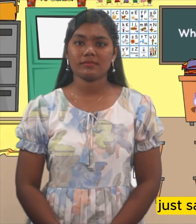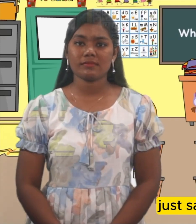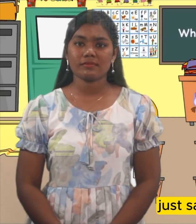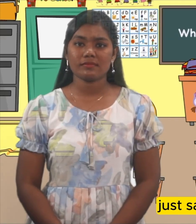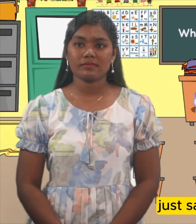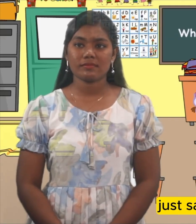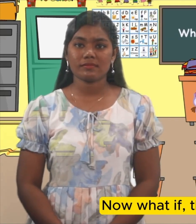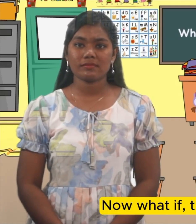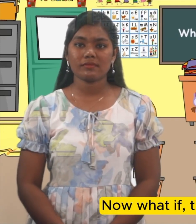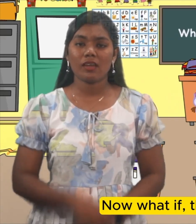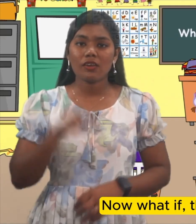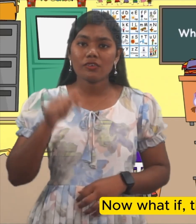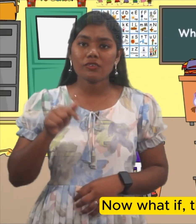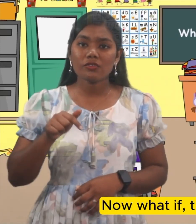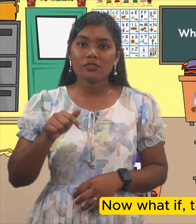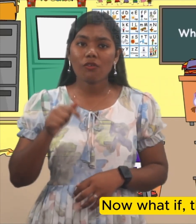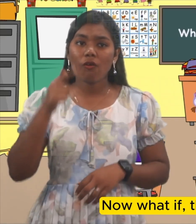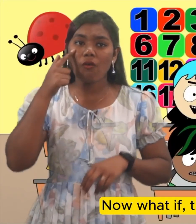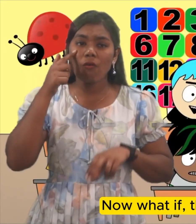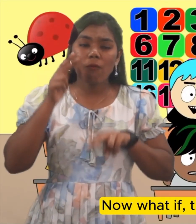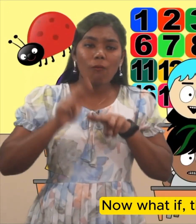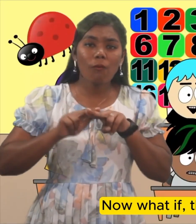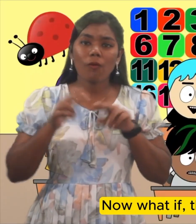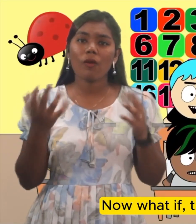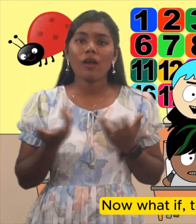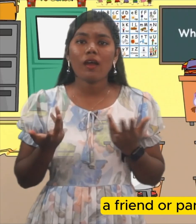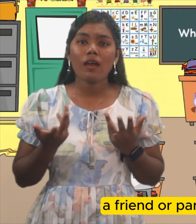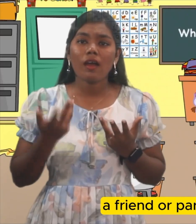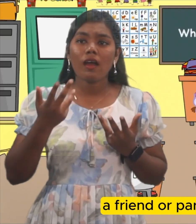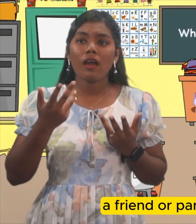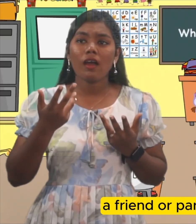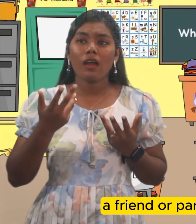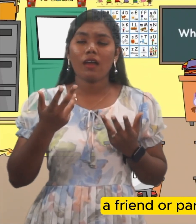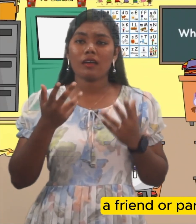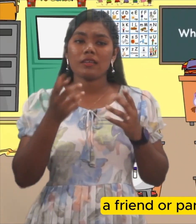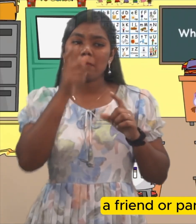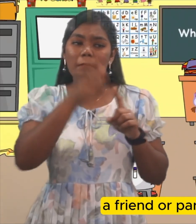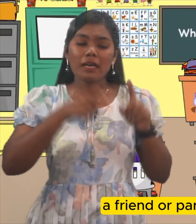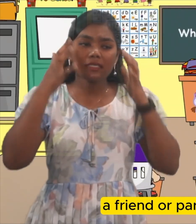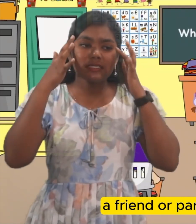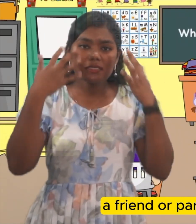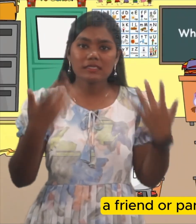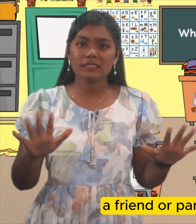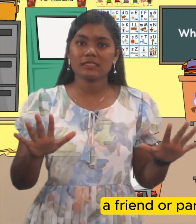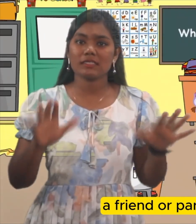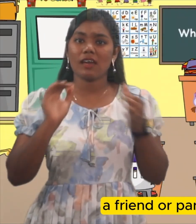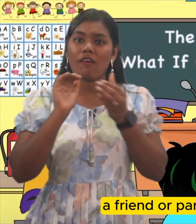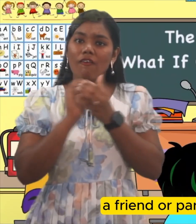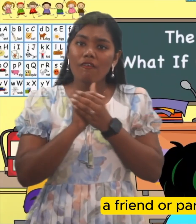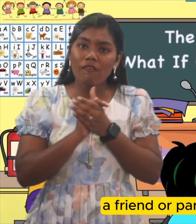Now what if there's someone a friend or part of your family